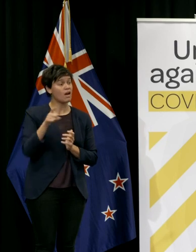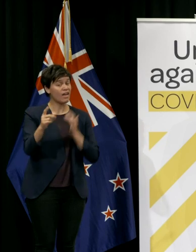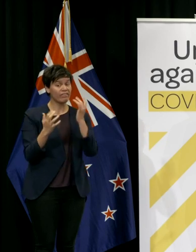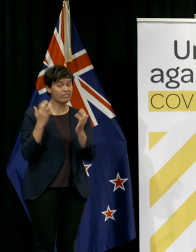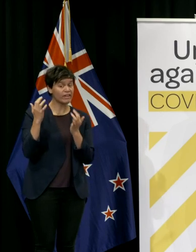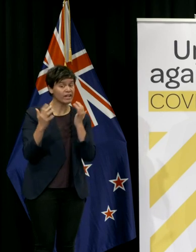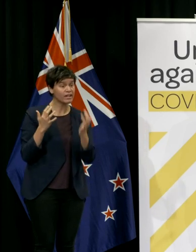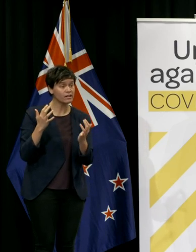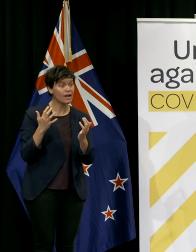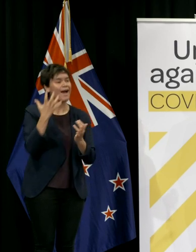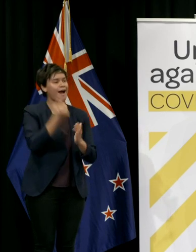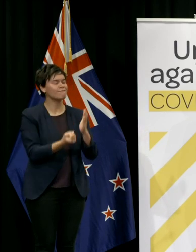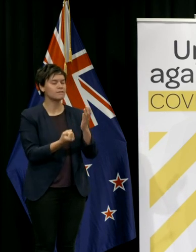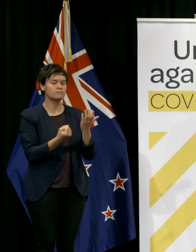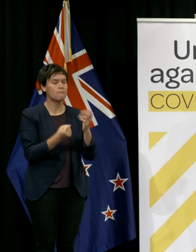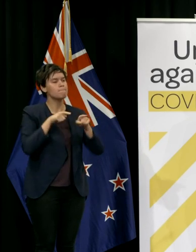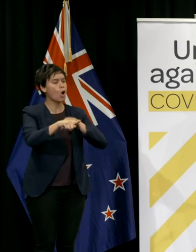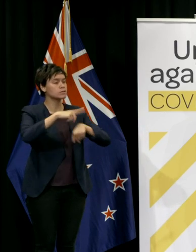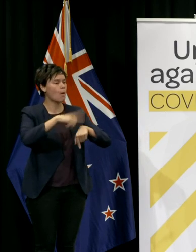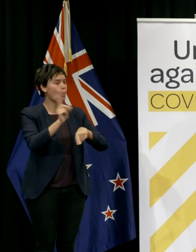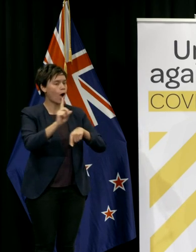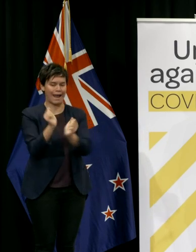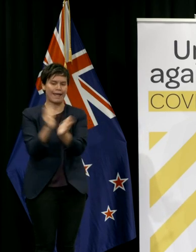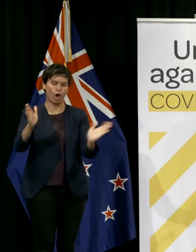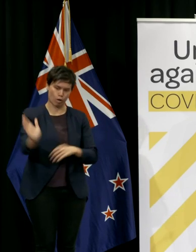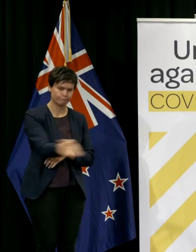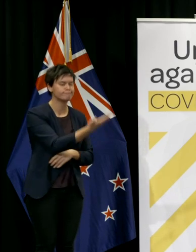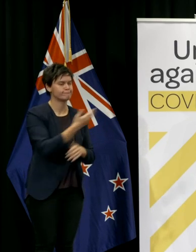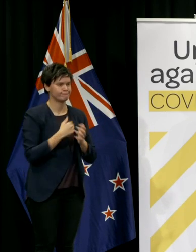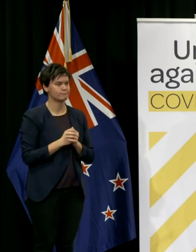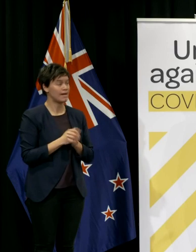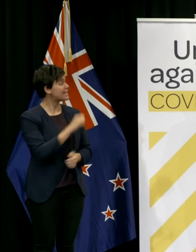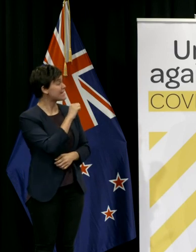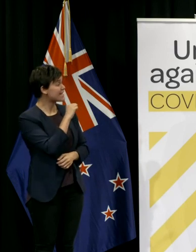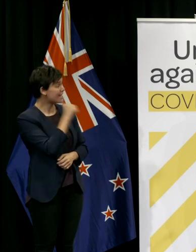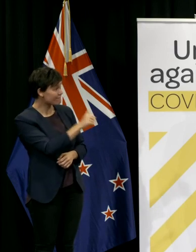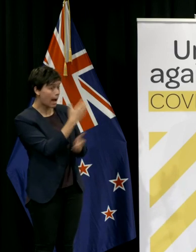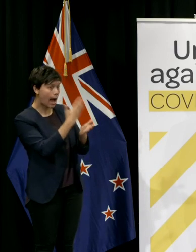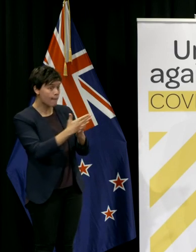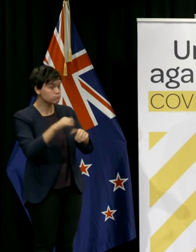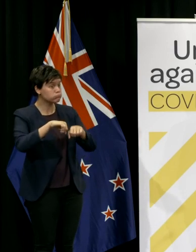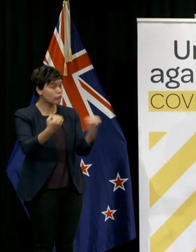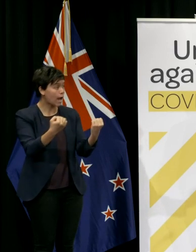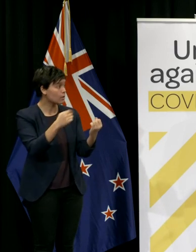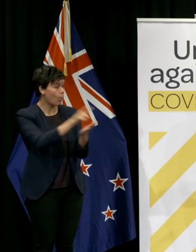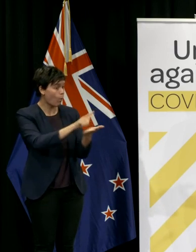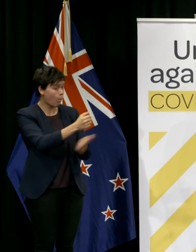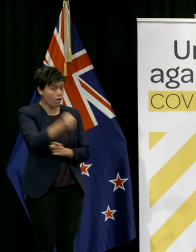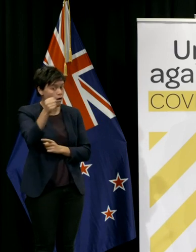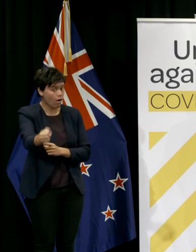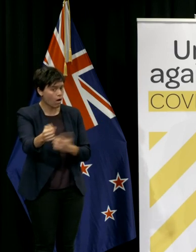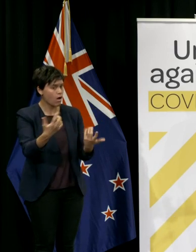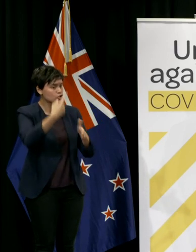If they are charged though, what's the maximum fine or sentence they might face? Well, it might be just